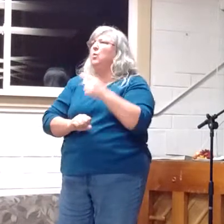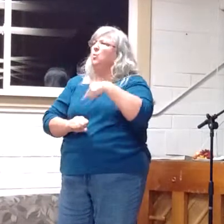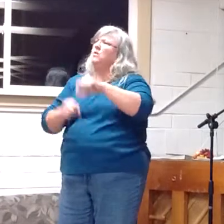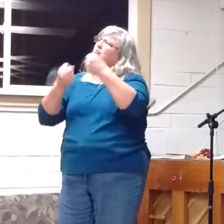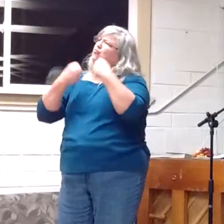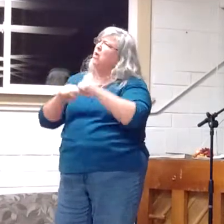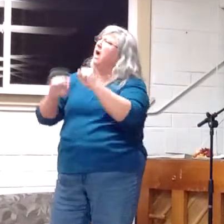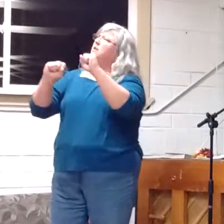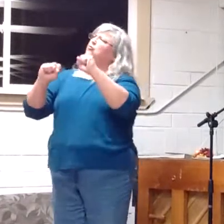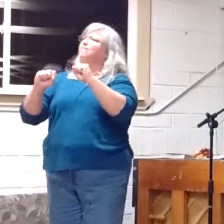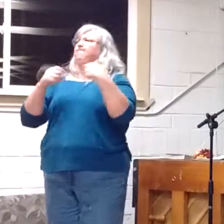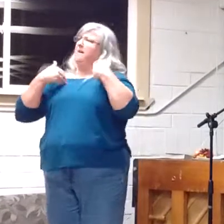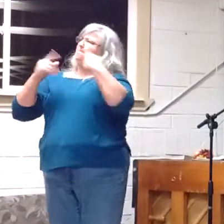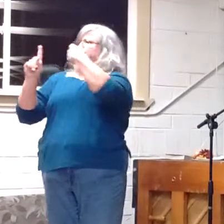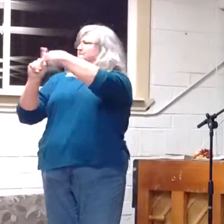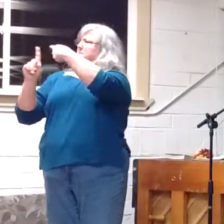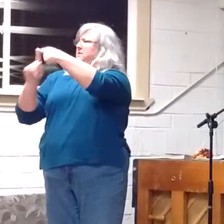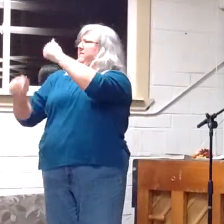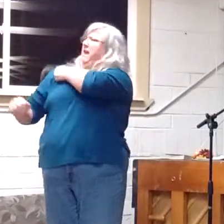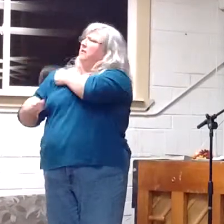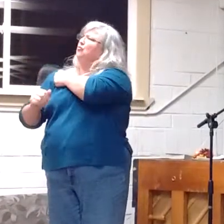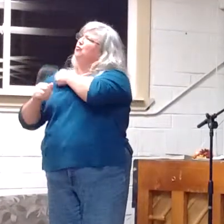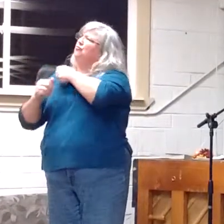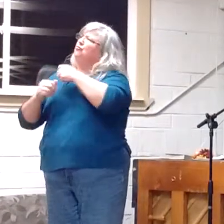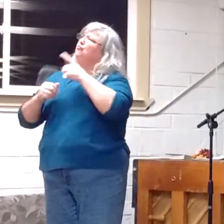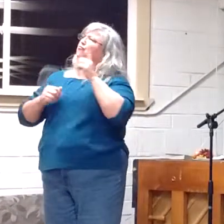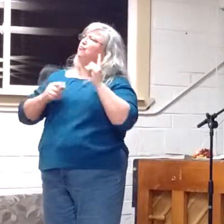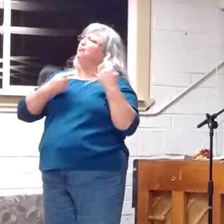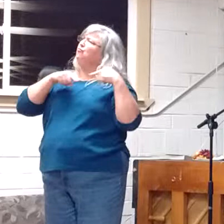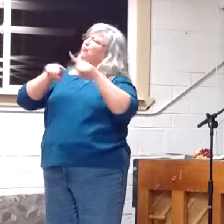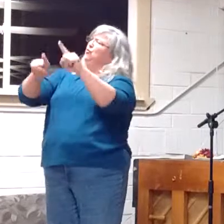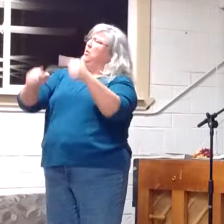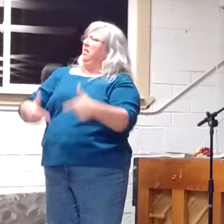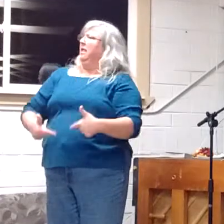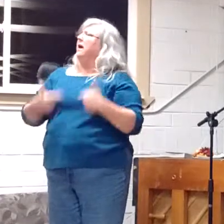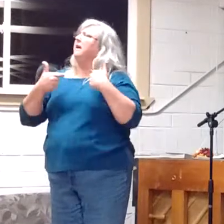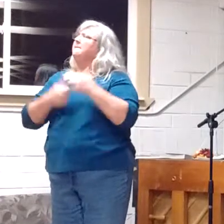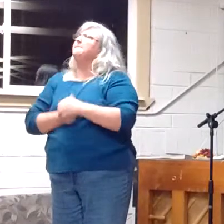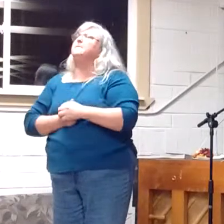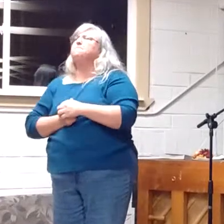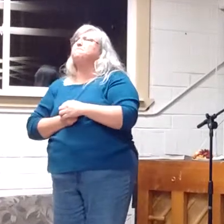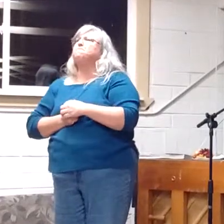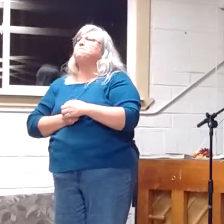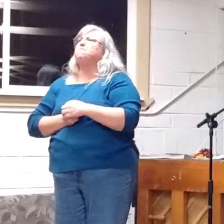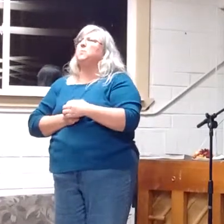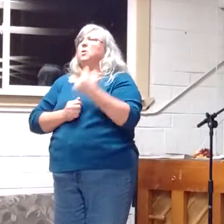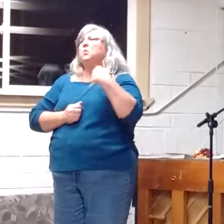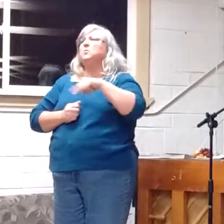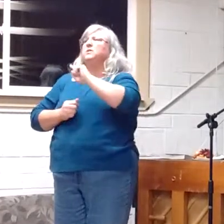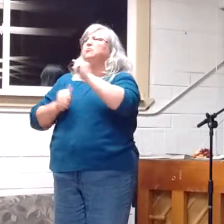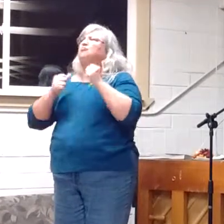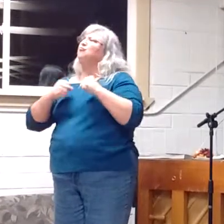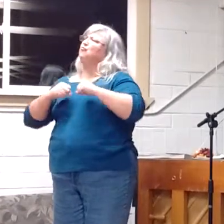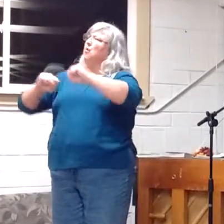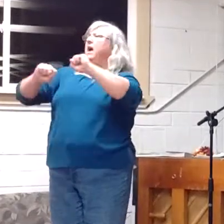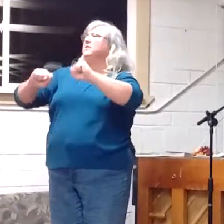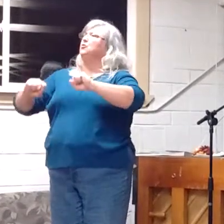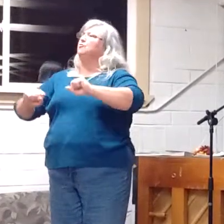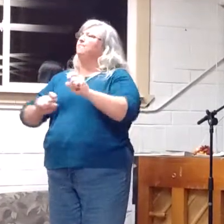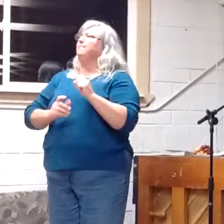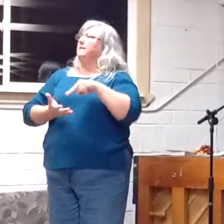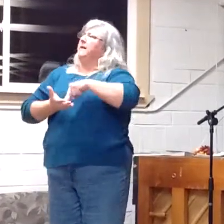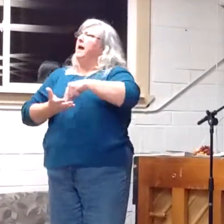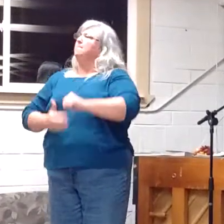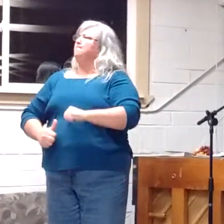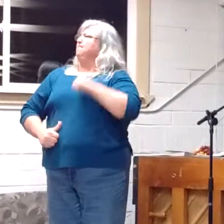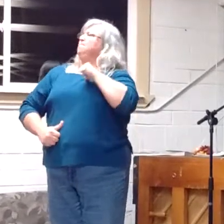can, leaving our imprints upon this land. Making it happen with heads held high. Smiles